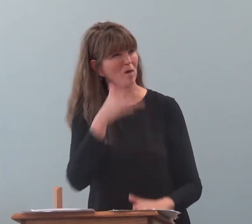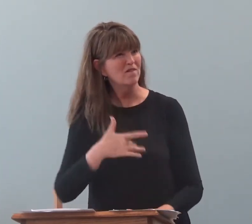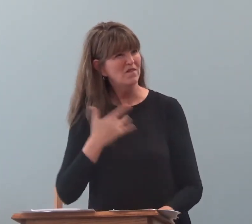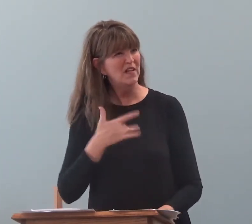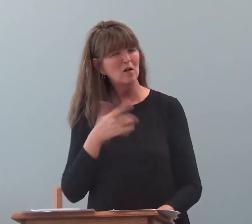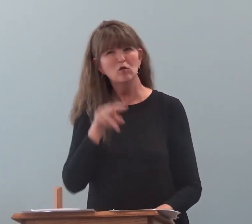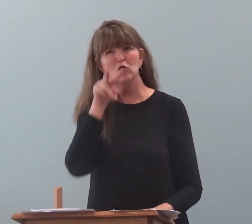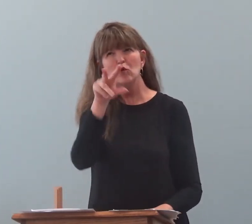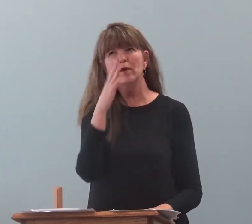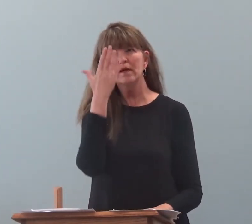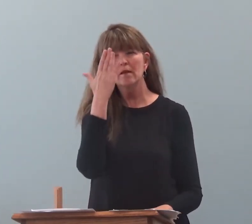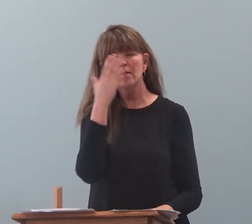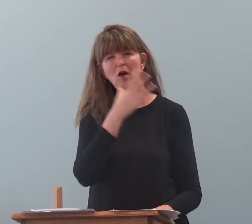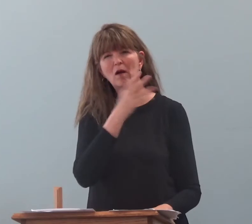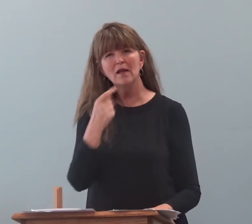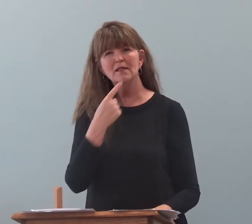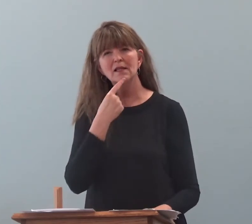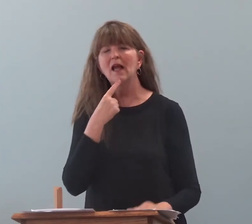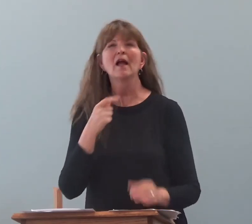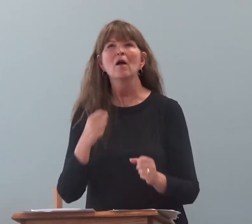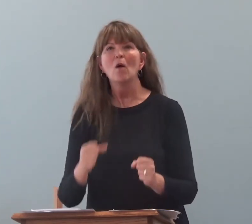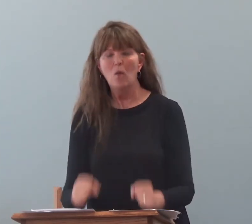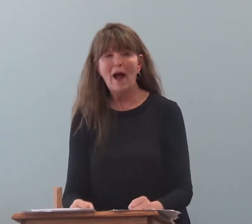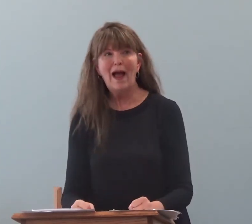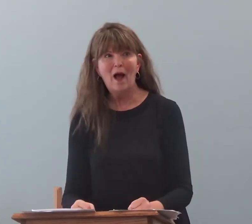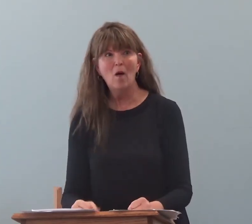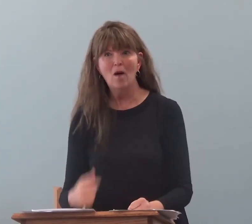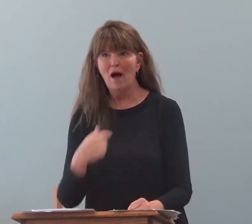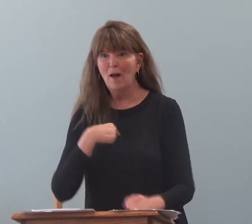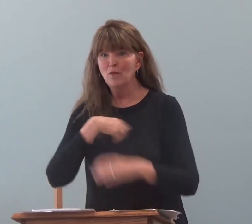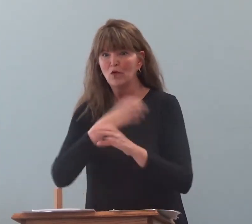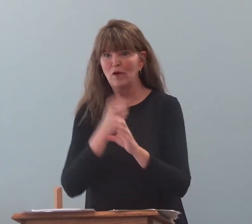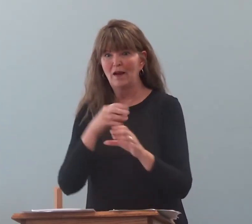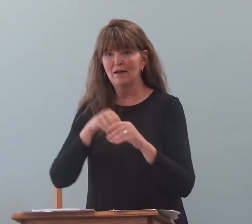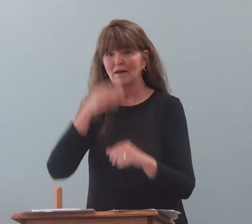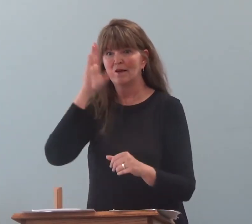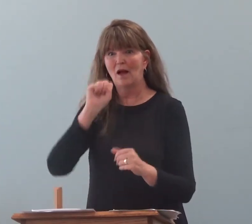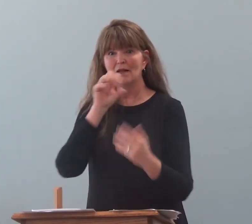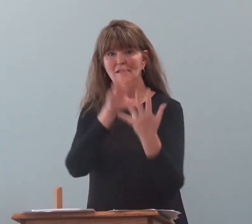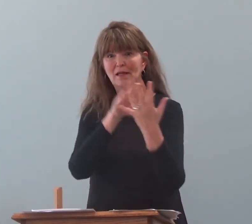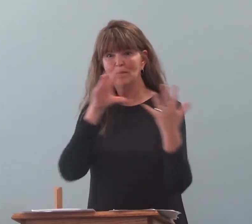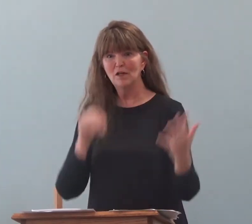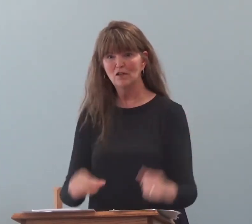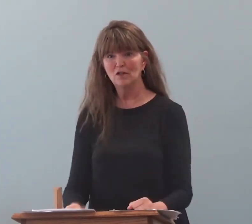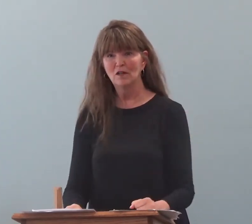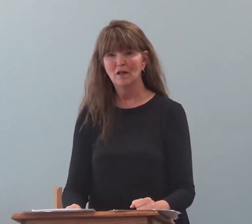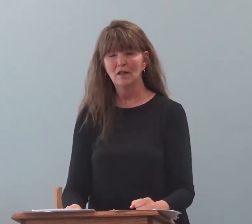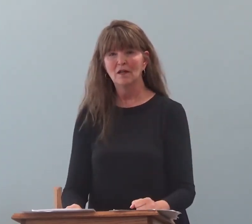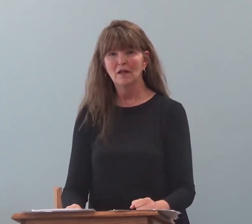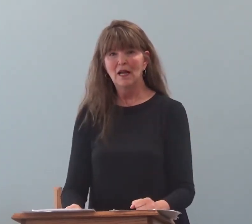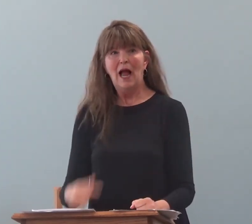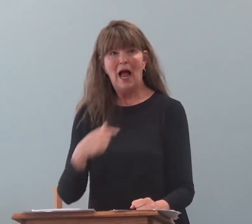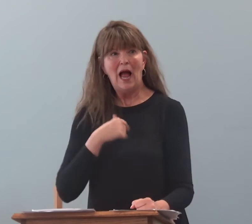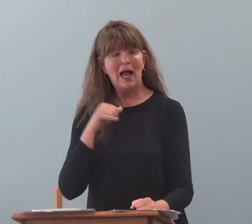that. How good it would feel to look in the mirror and say, wow, I am created in the image of